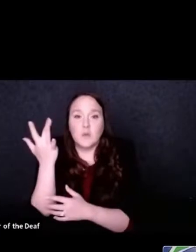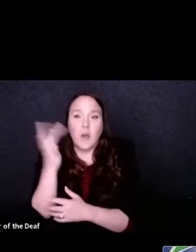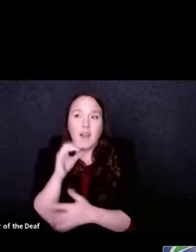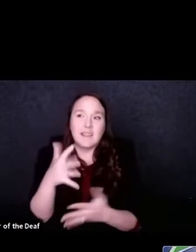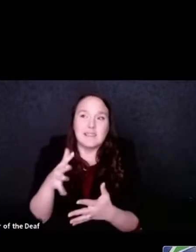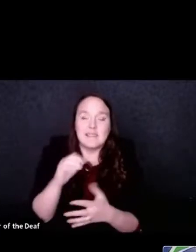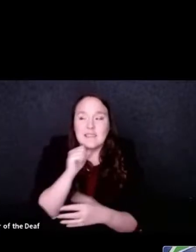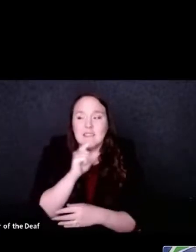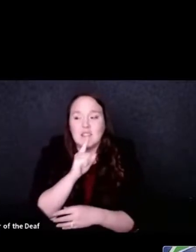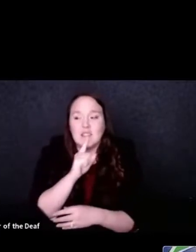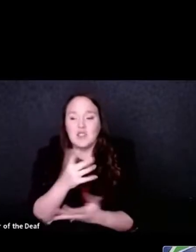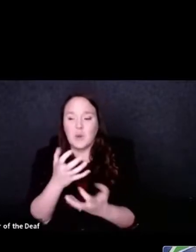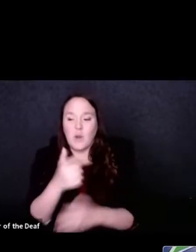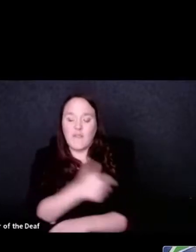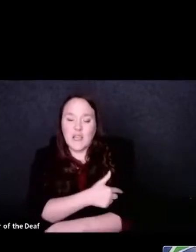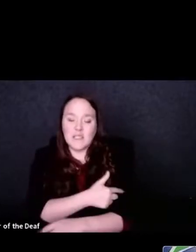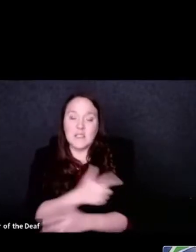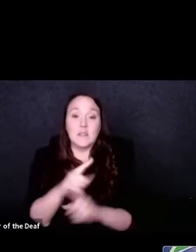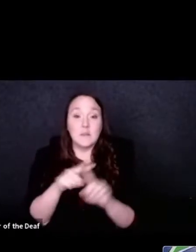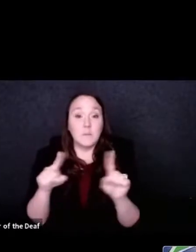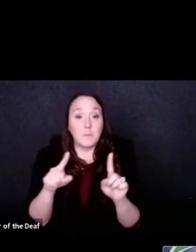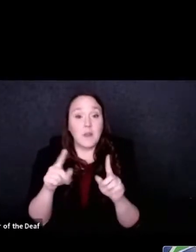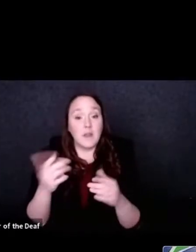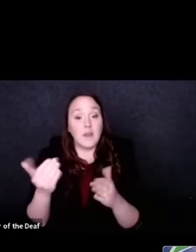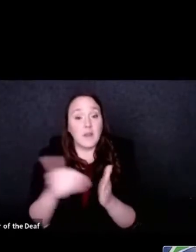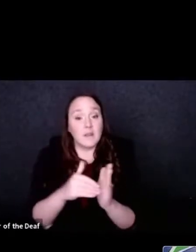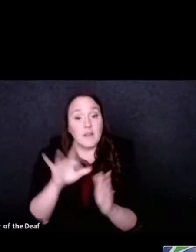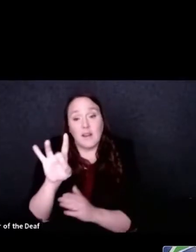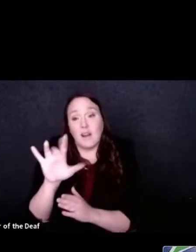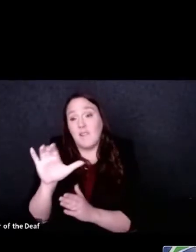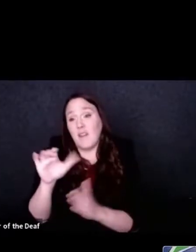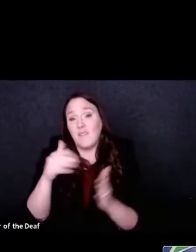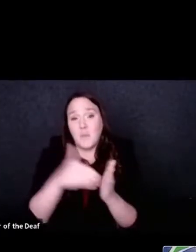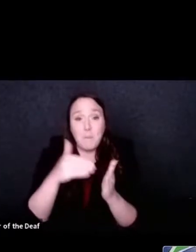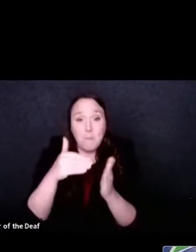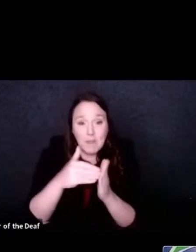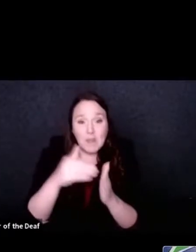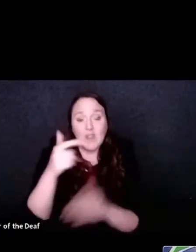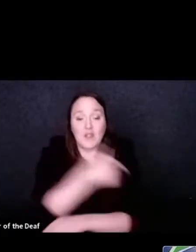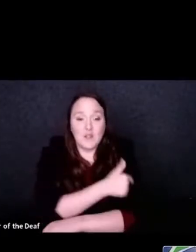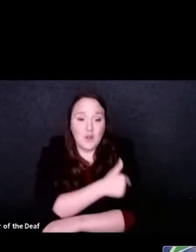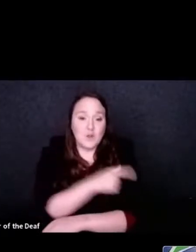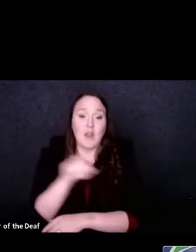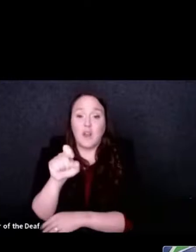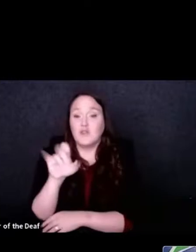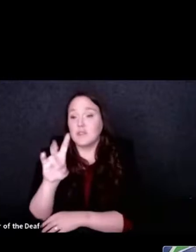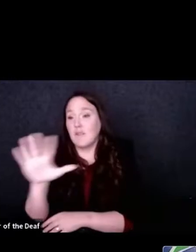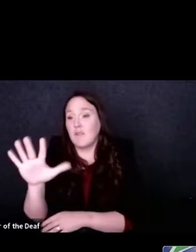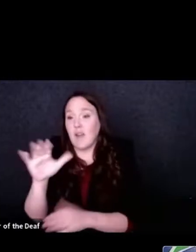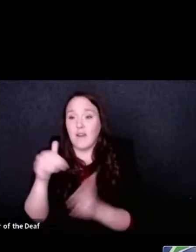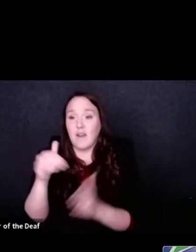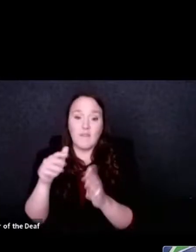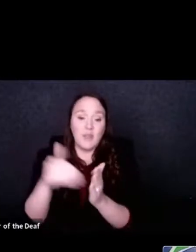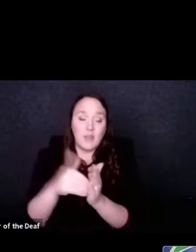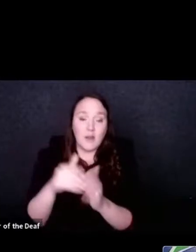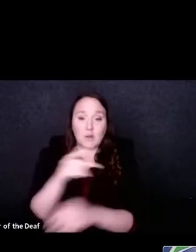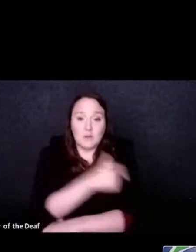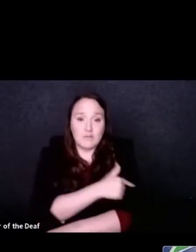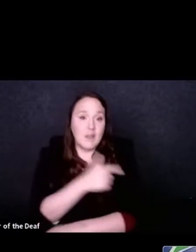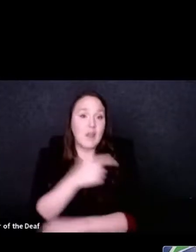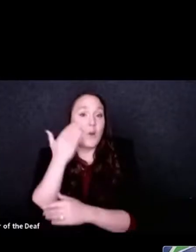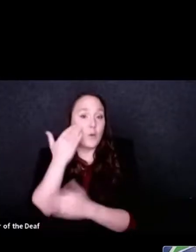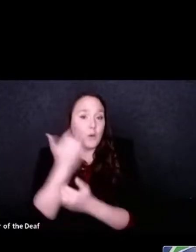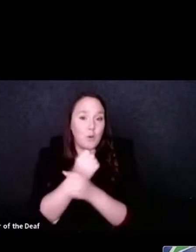the vaccine. But again, 85 million doses across the country, 175,000 here. We know they're safe. We know they're